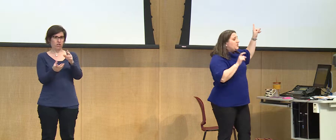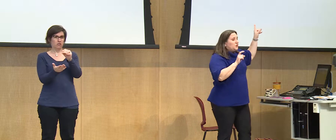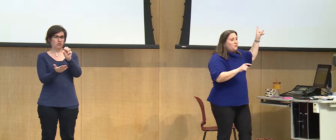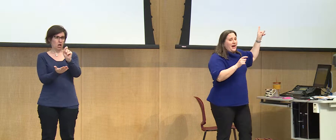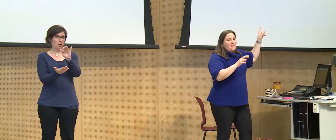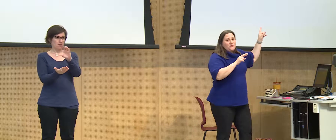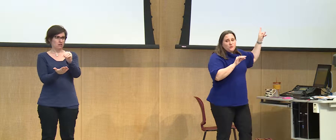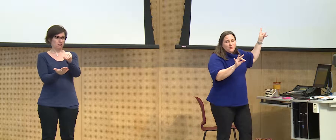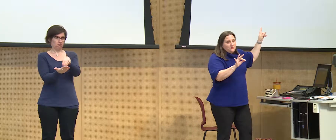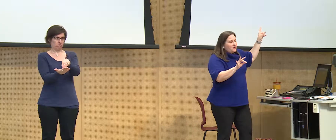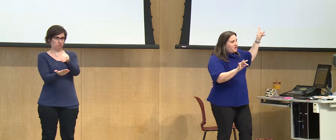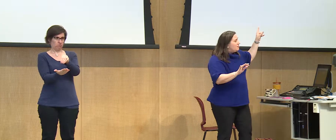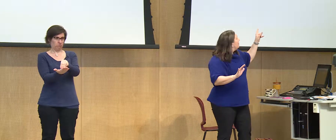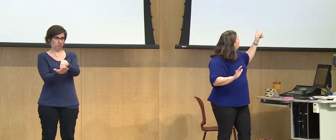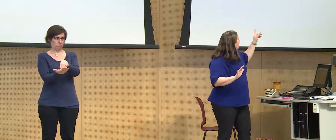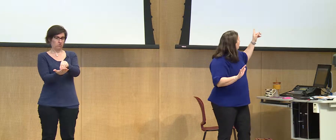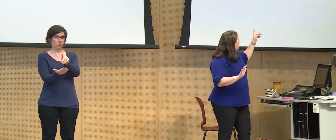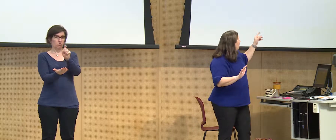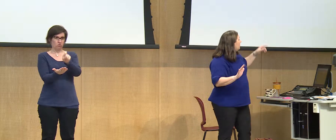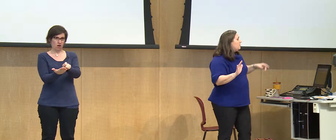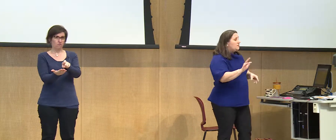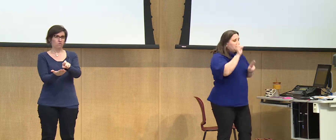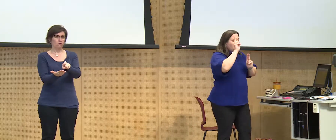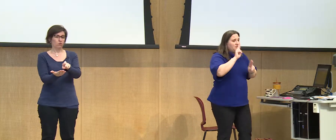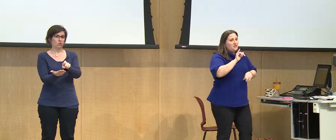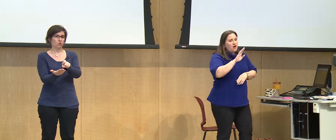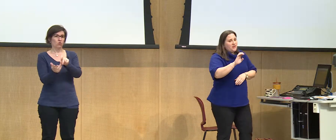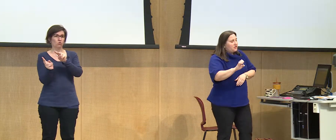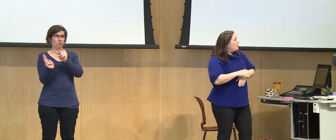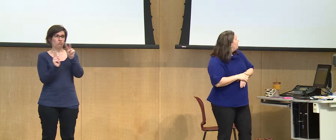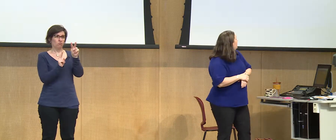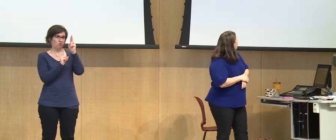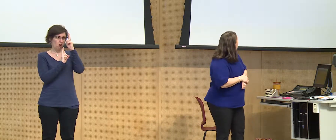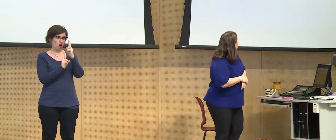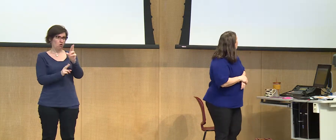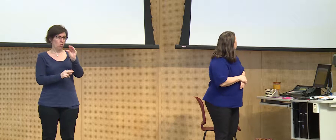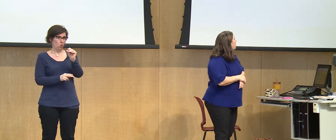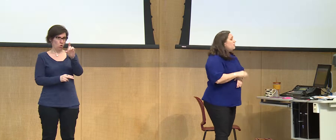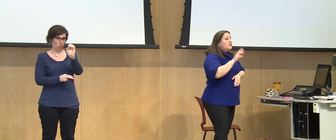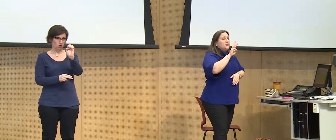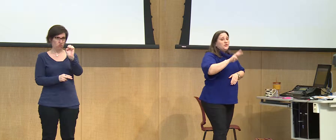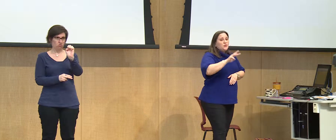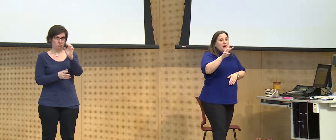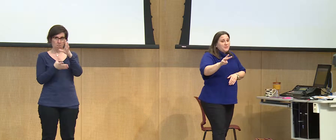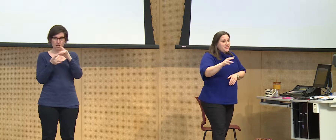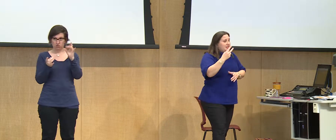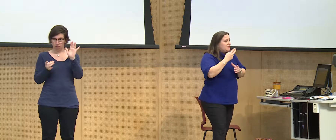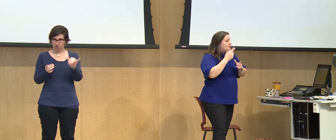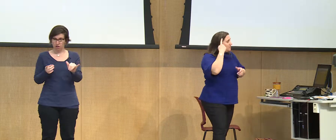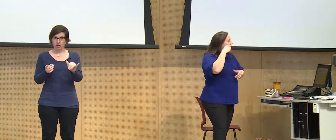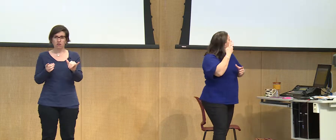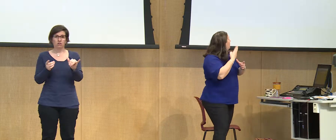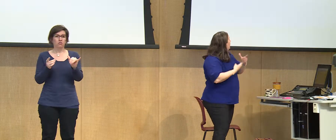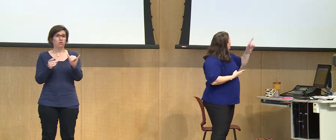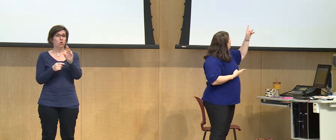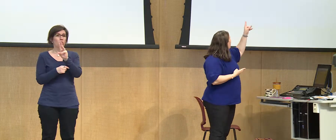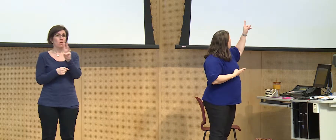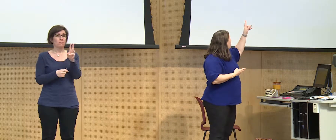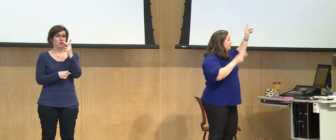You have to refer to their honor code. So the websites for both